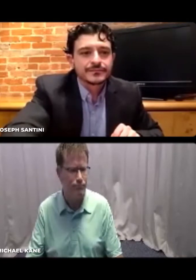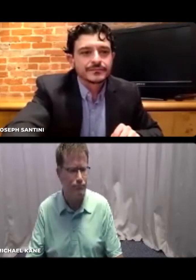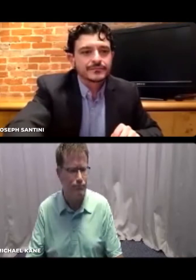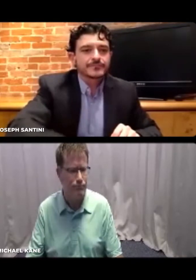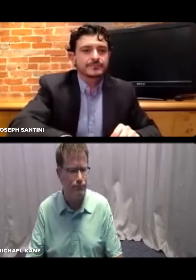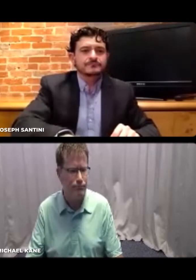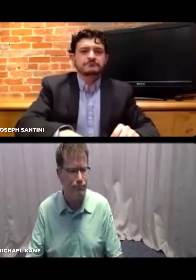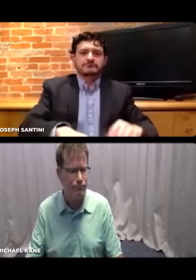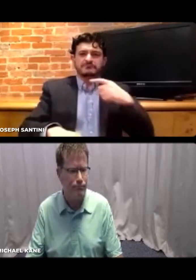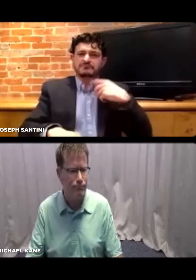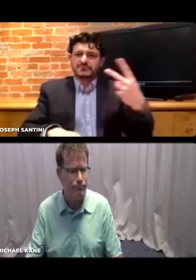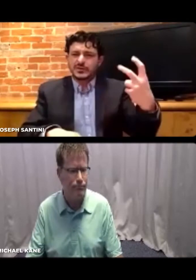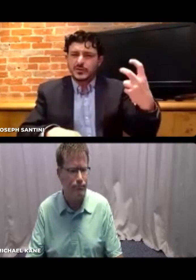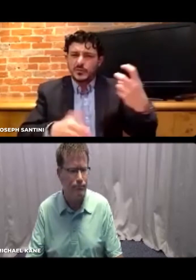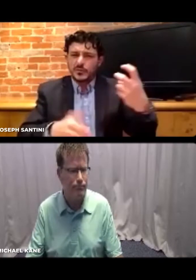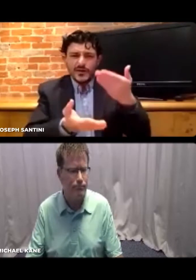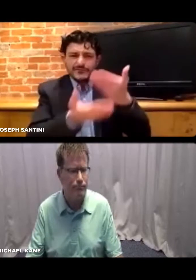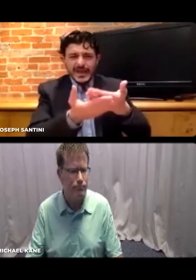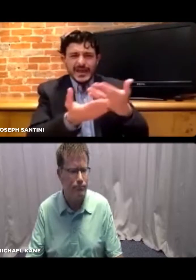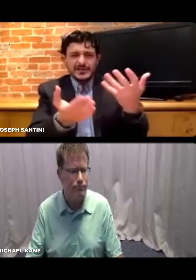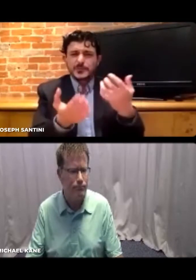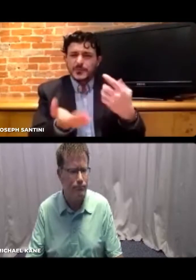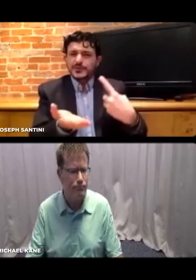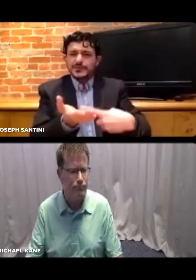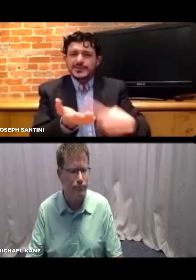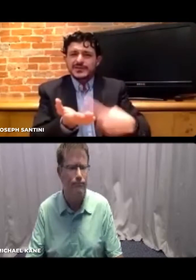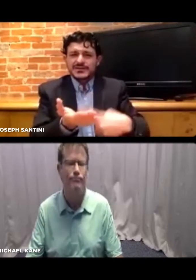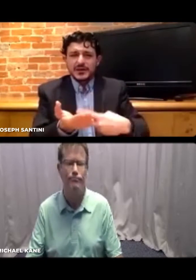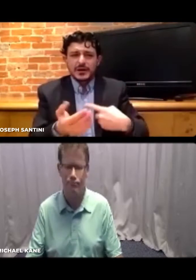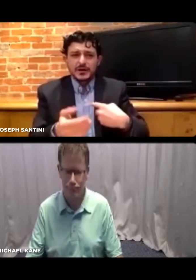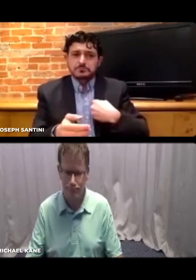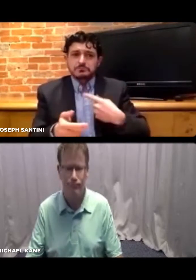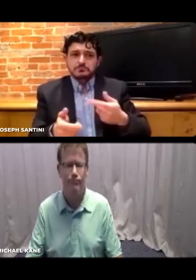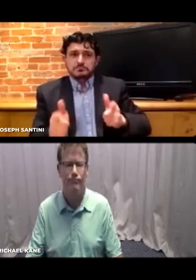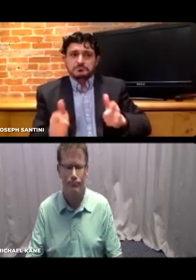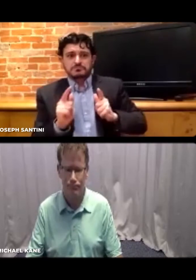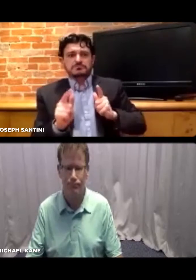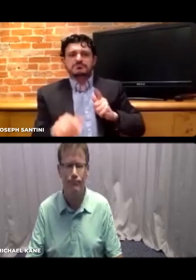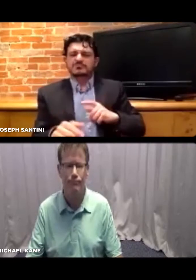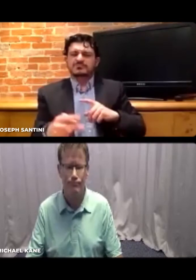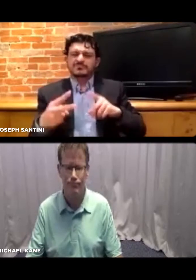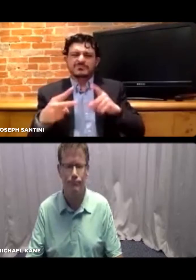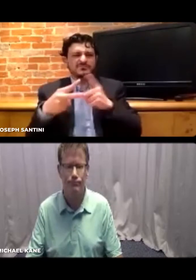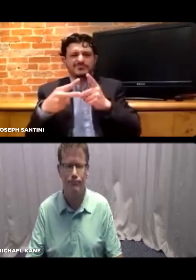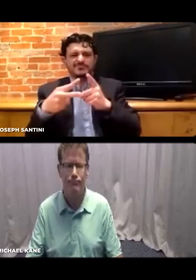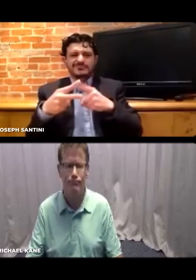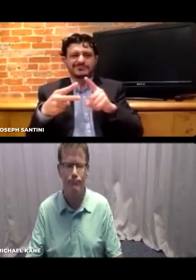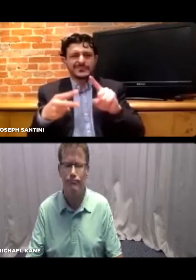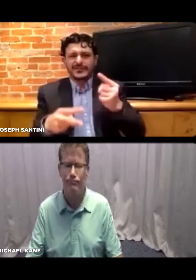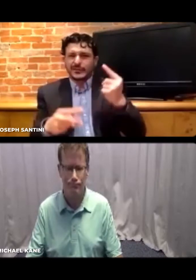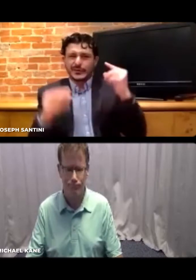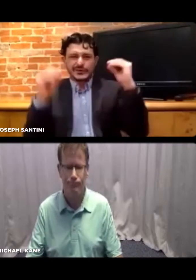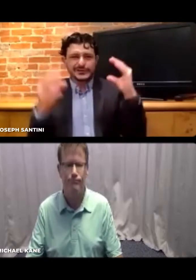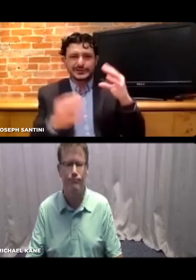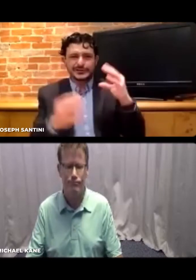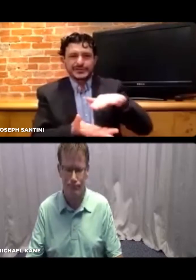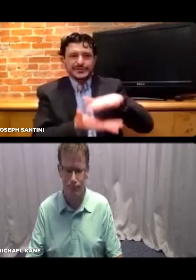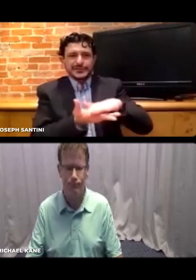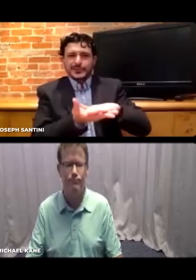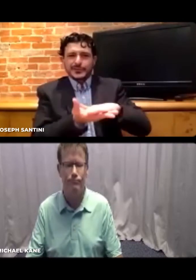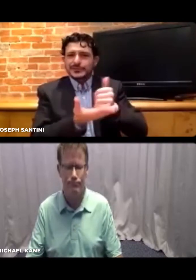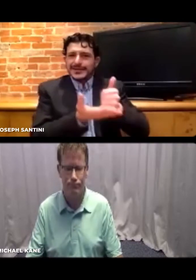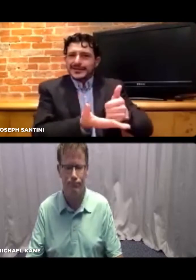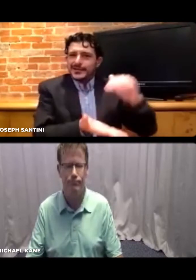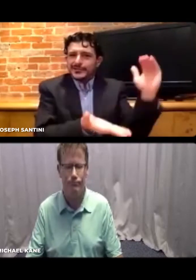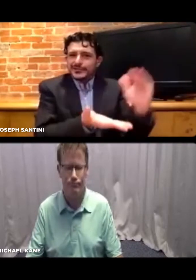Now we've got 2 more facts that we would like to discuss, and I'll go ahead and handle those, Mike. First, teachers in schools can help reduce the